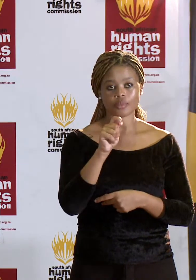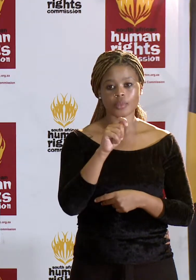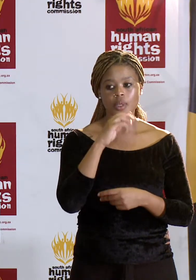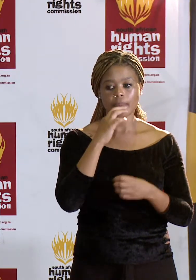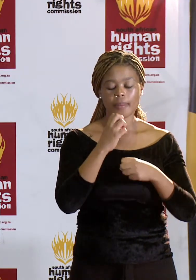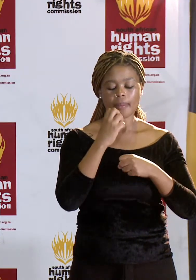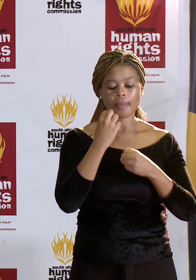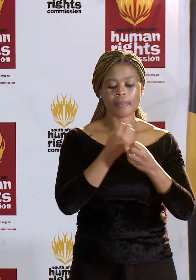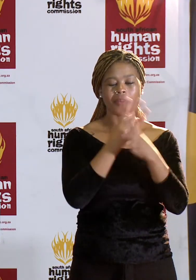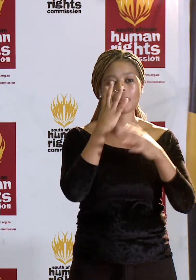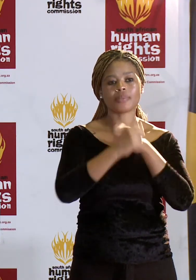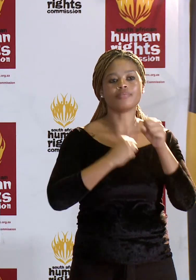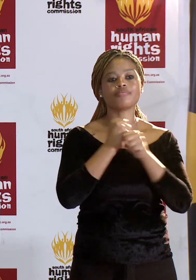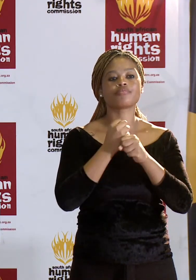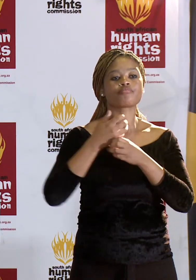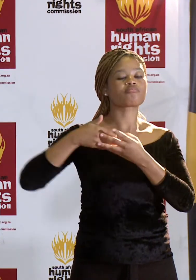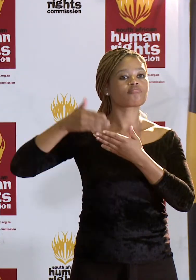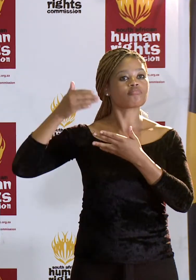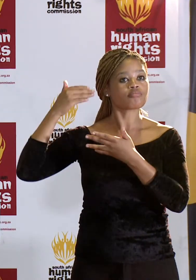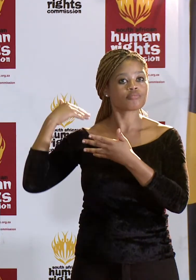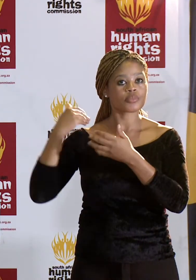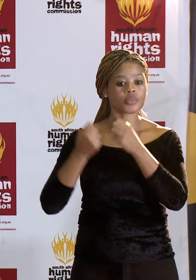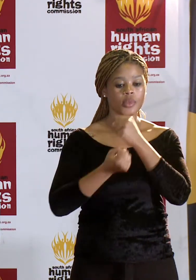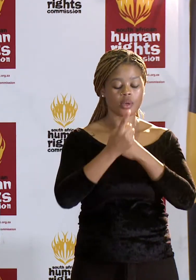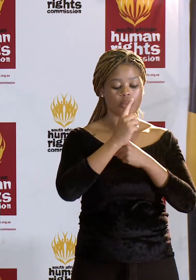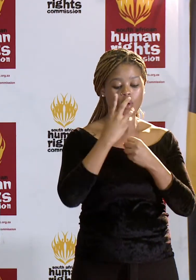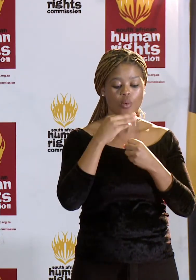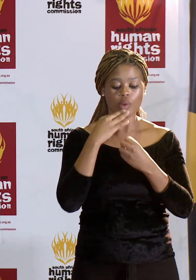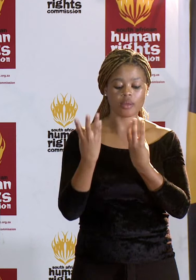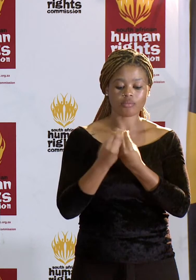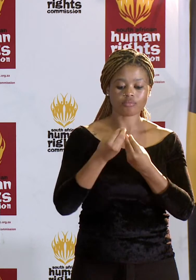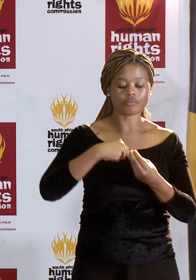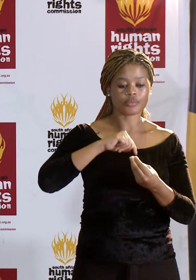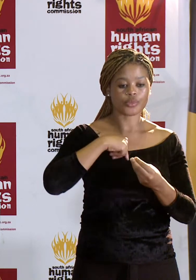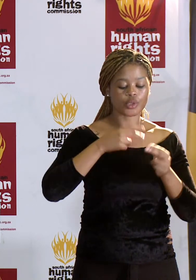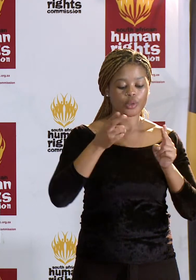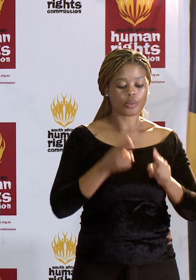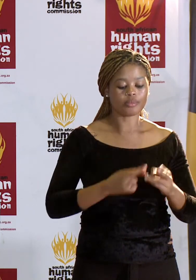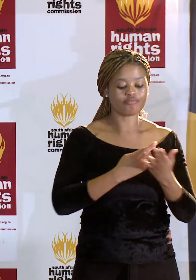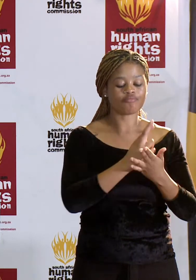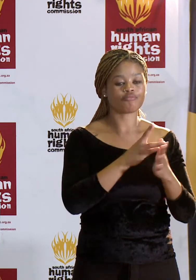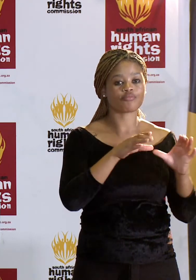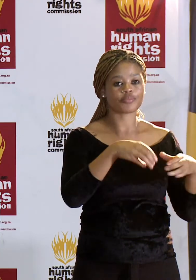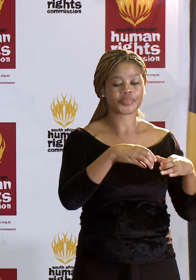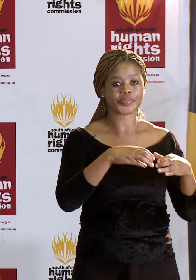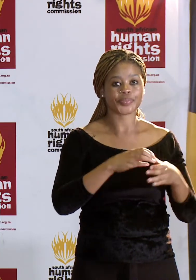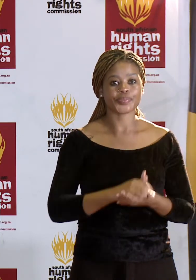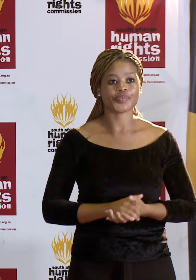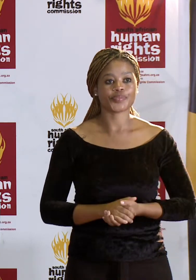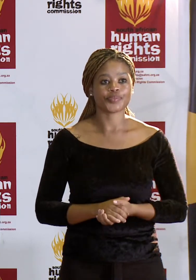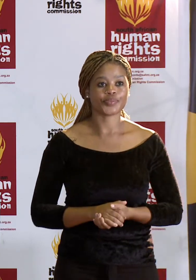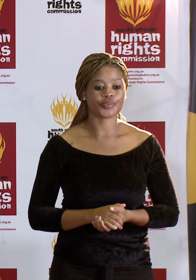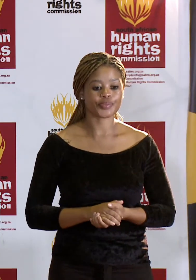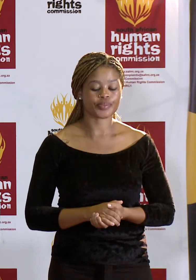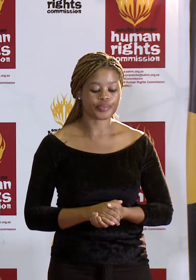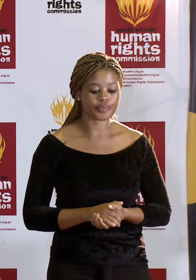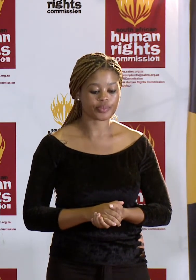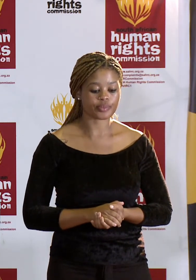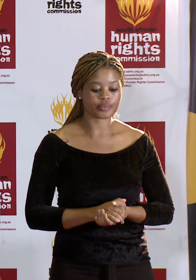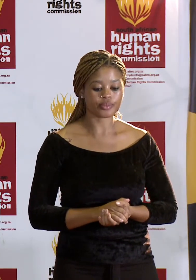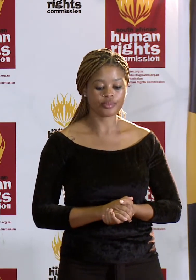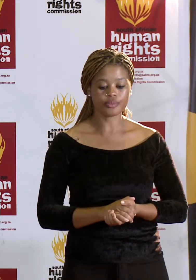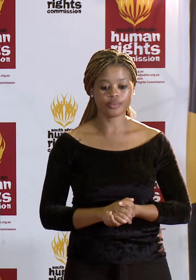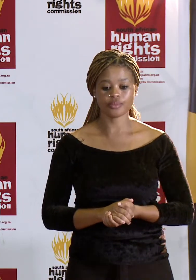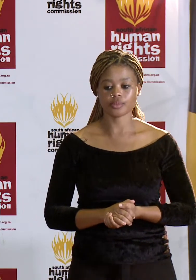many years ago happened to be one of us at the Human Rights Commission. Let me